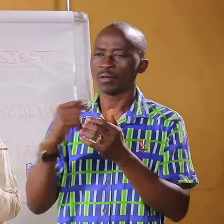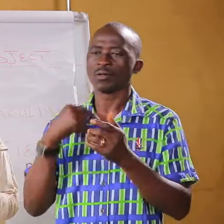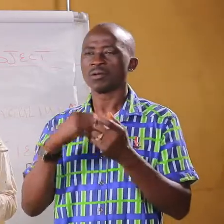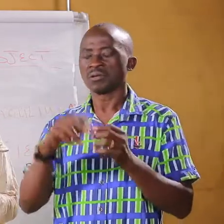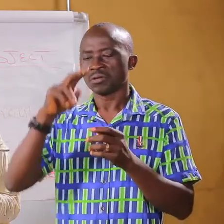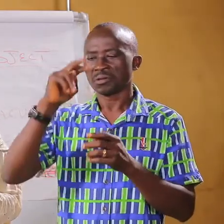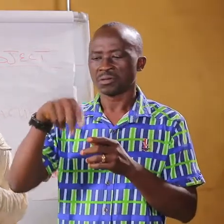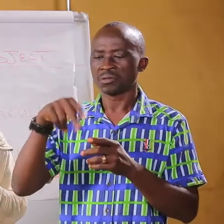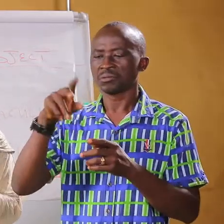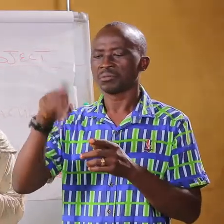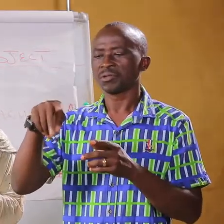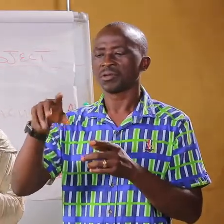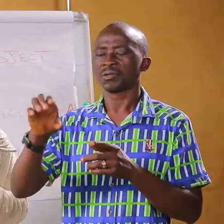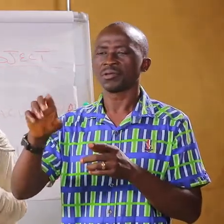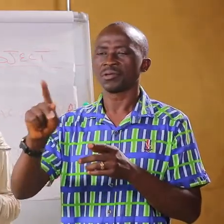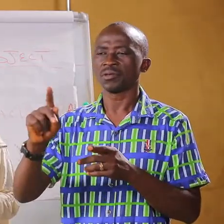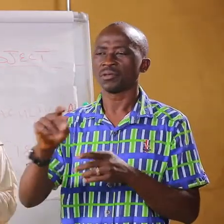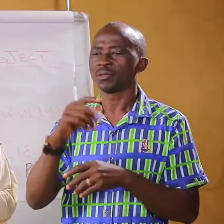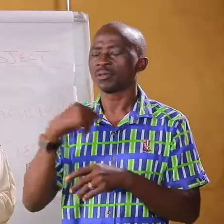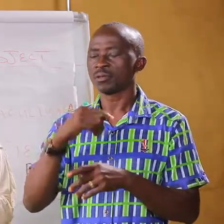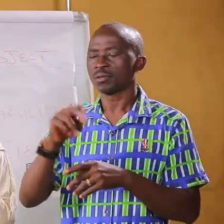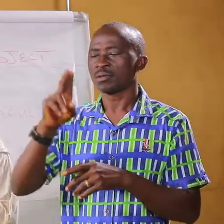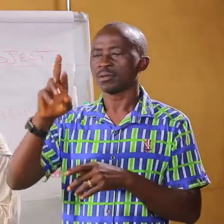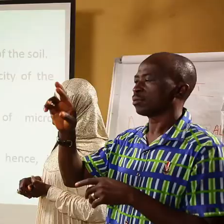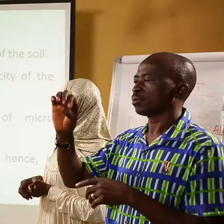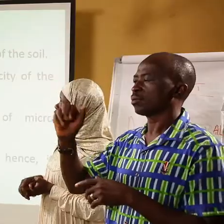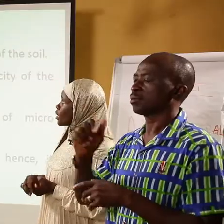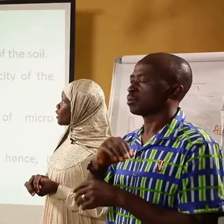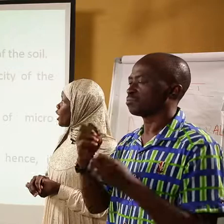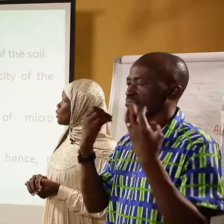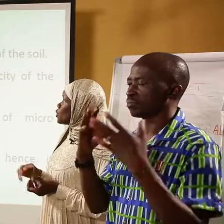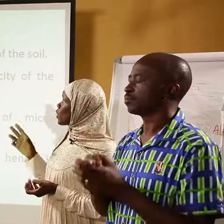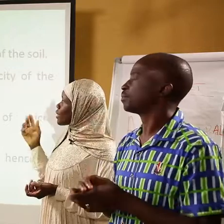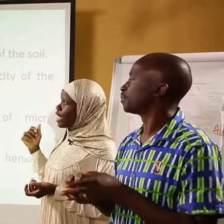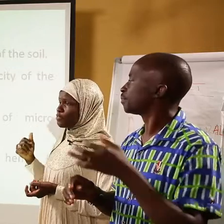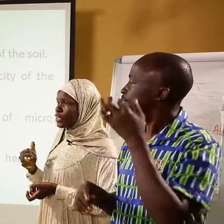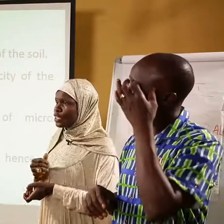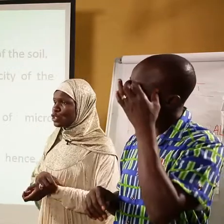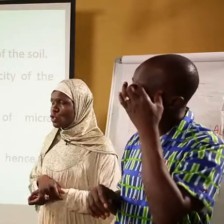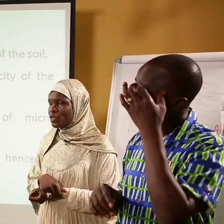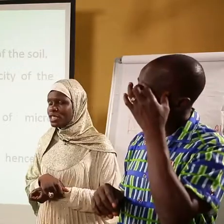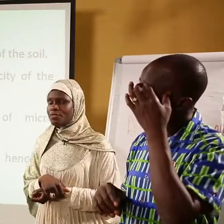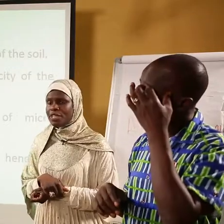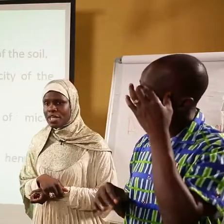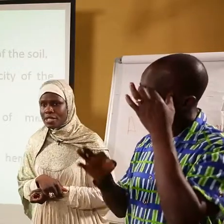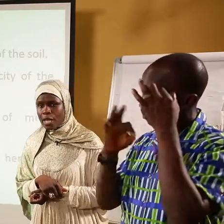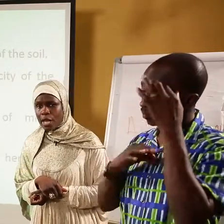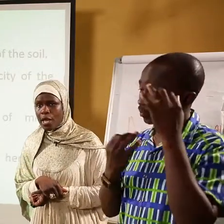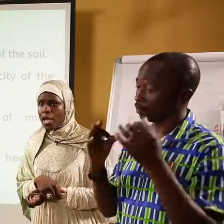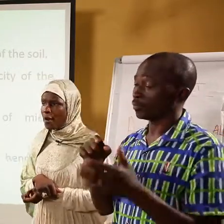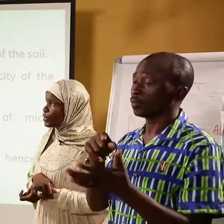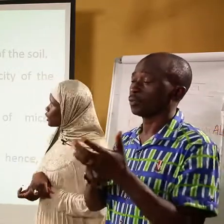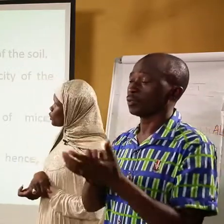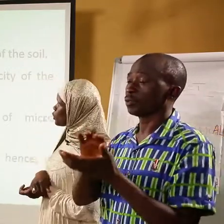the NPK, we have urea, and so on. Now, let's look at the advantages of this